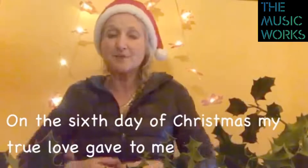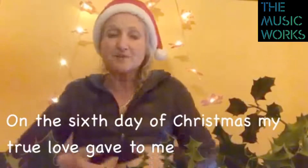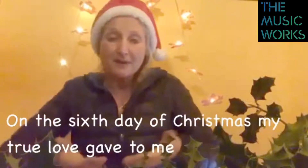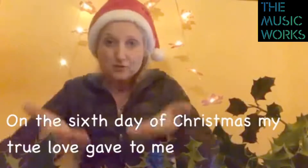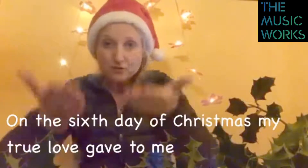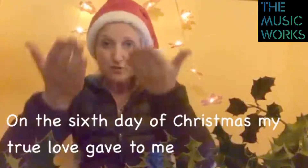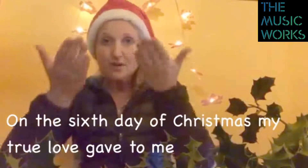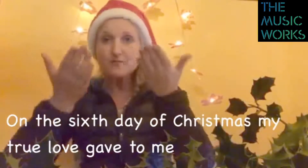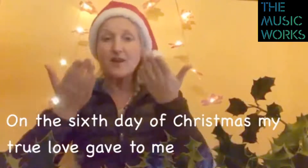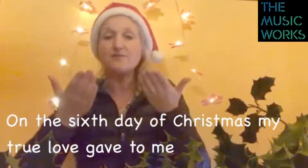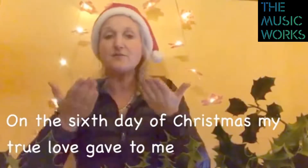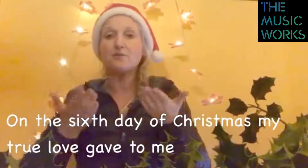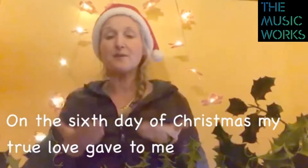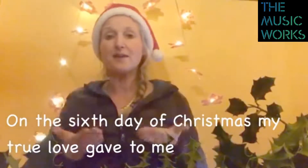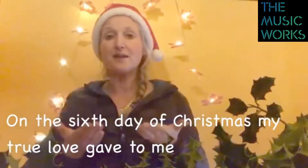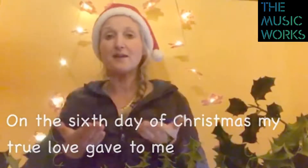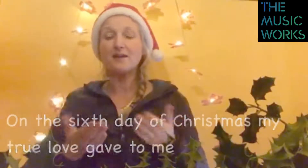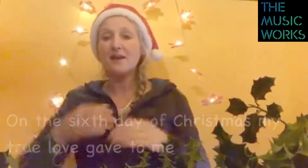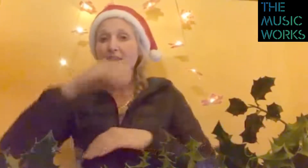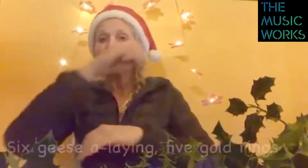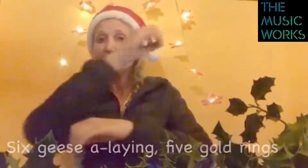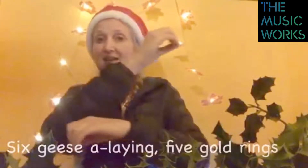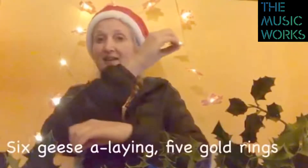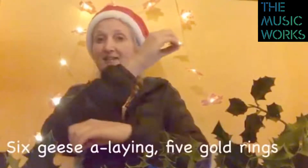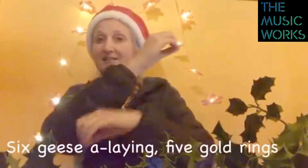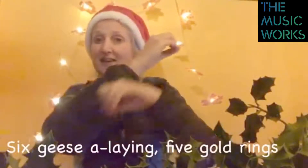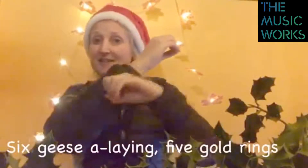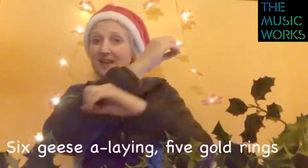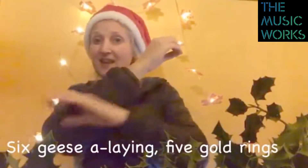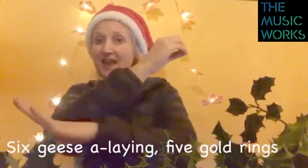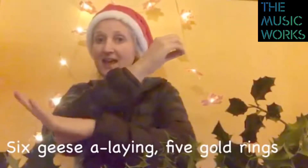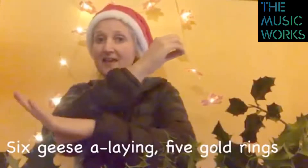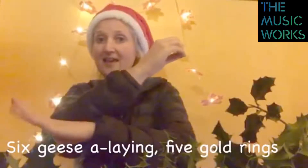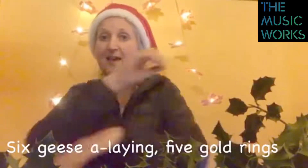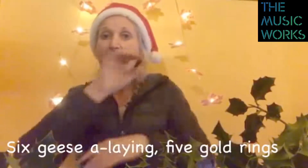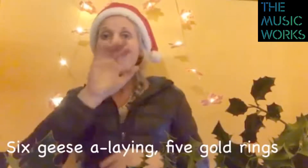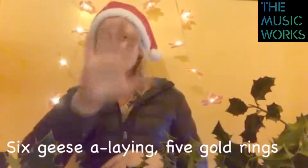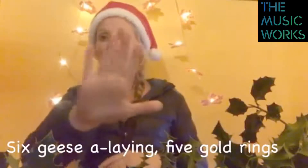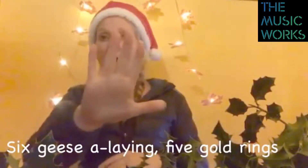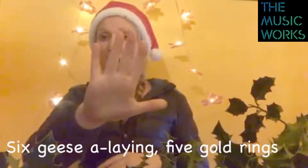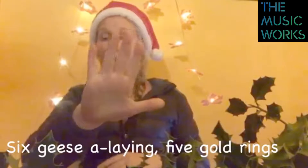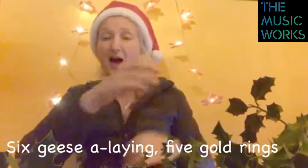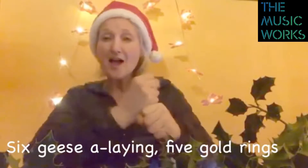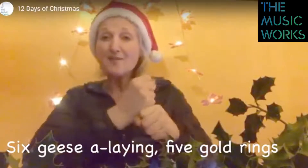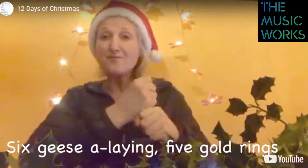my true love gave to me 6 geese a-laying, 5